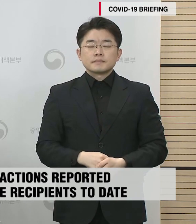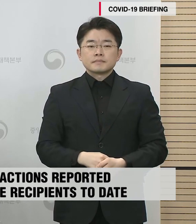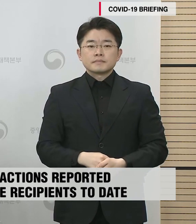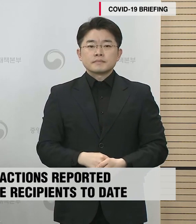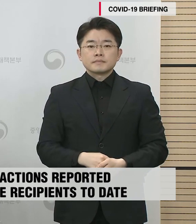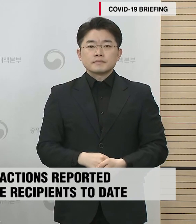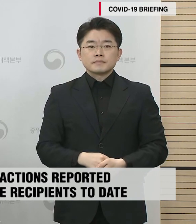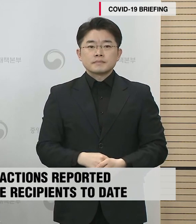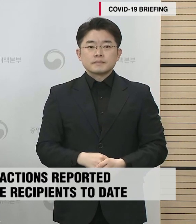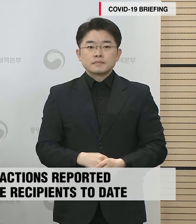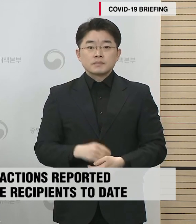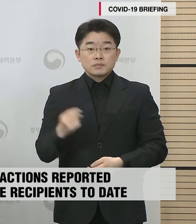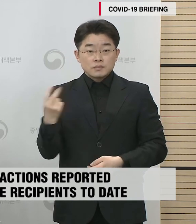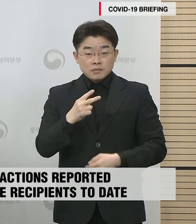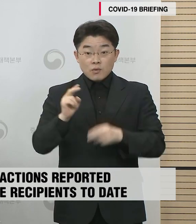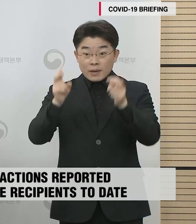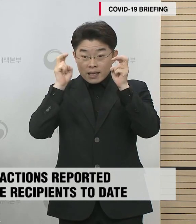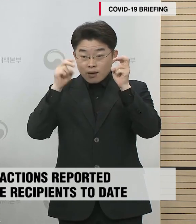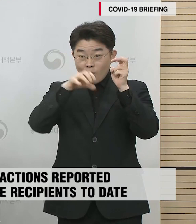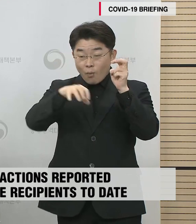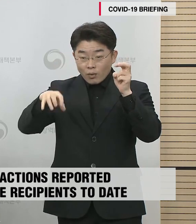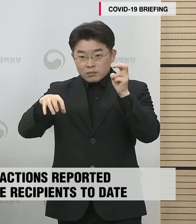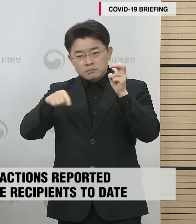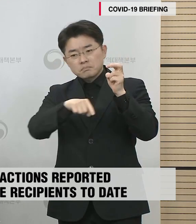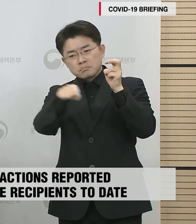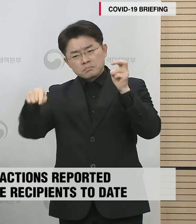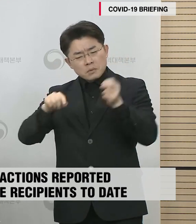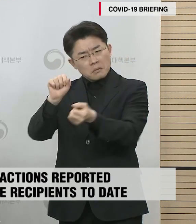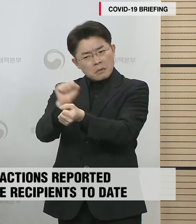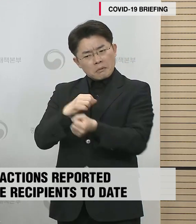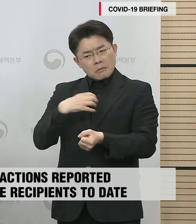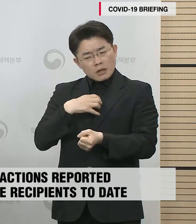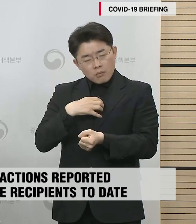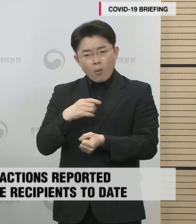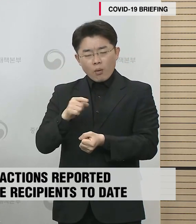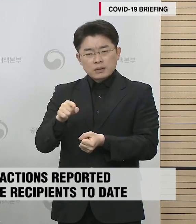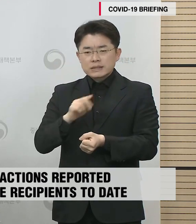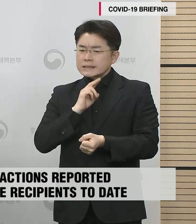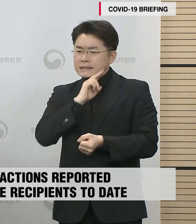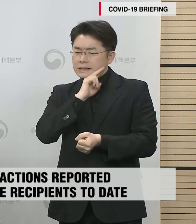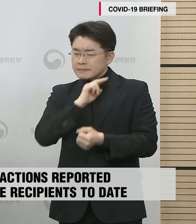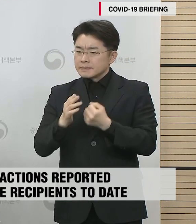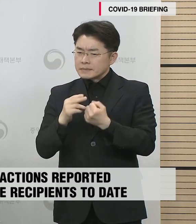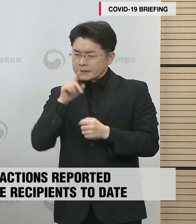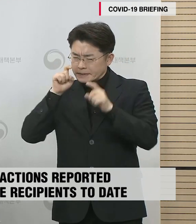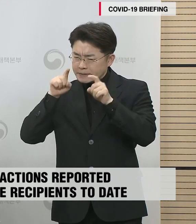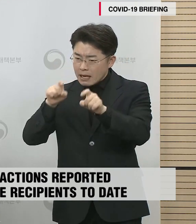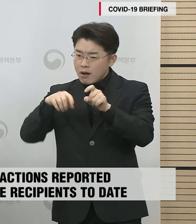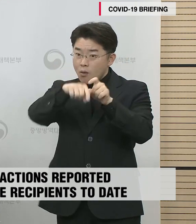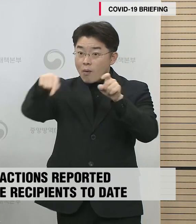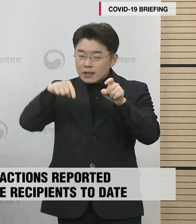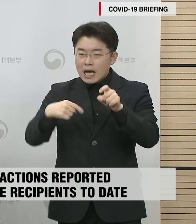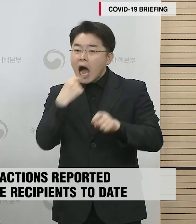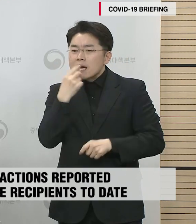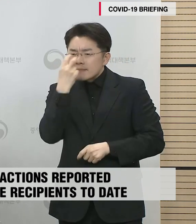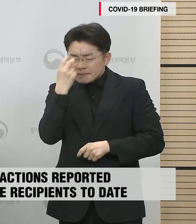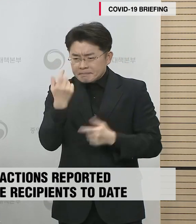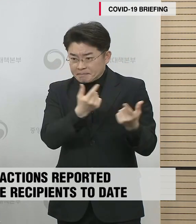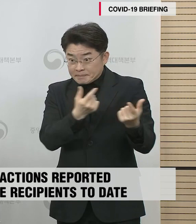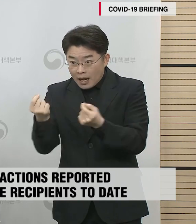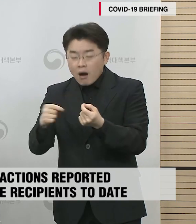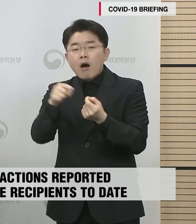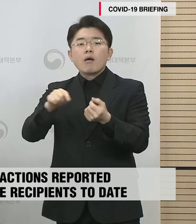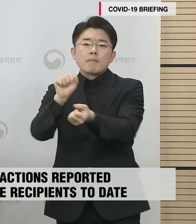testings. And also, we have been carrying out the similar measures for businesses with higher risks of COVID-19